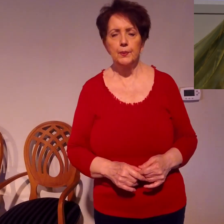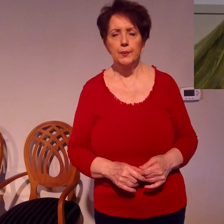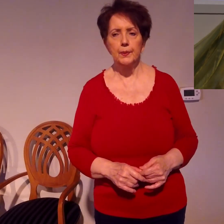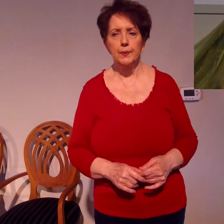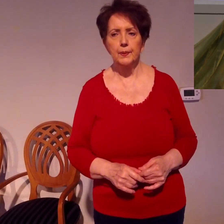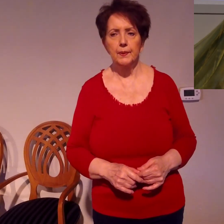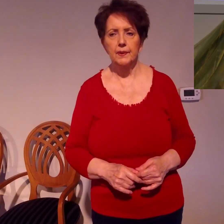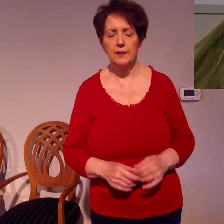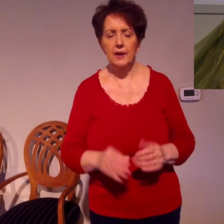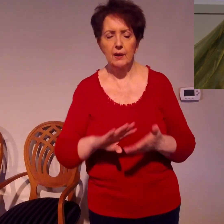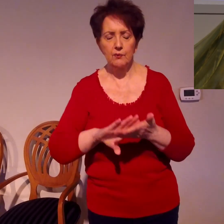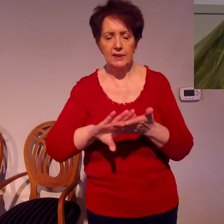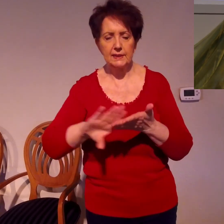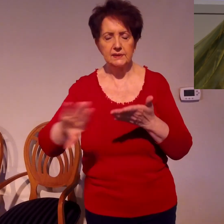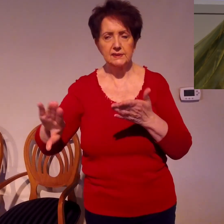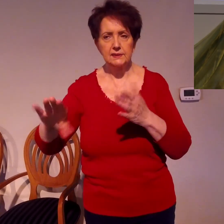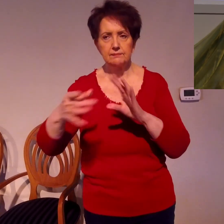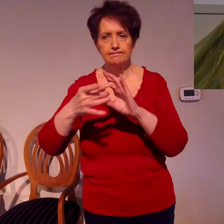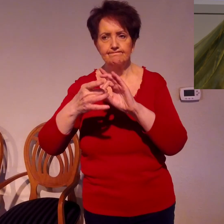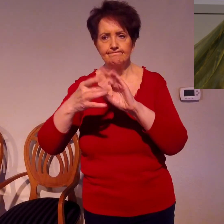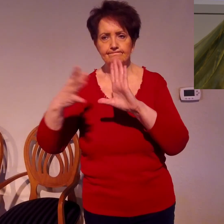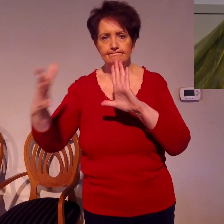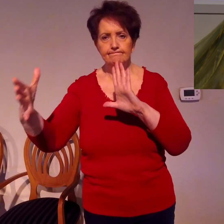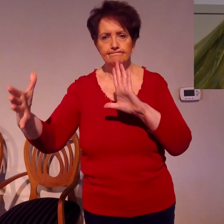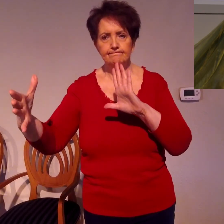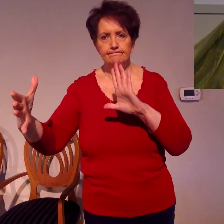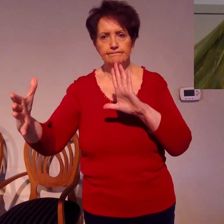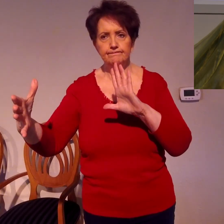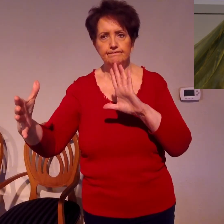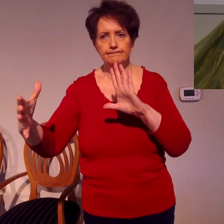I release it. These words.